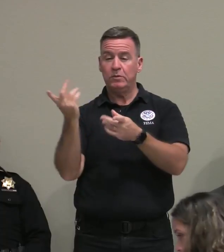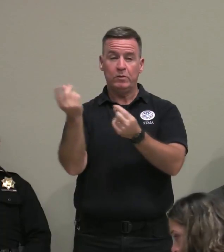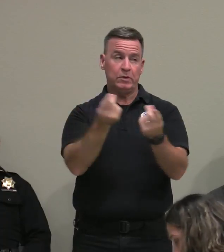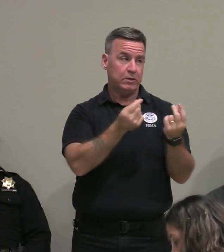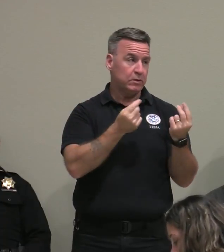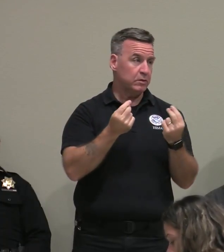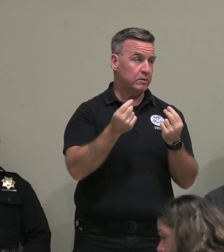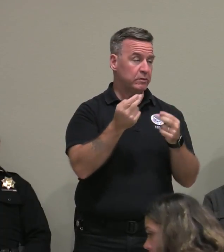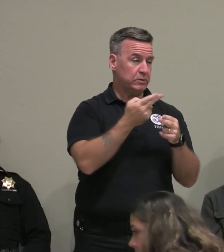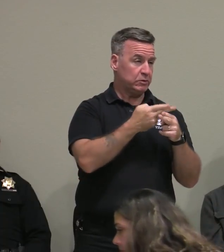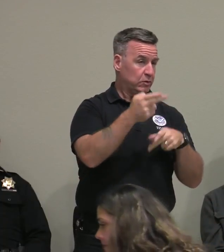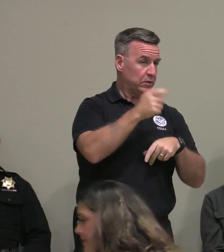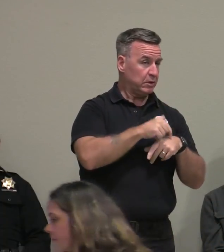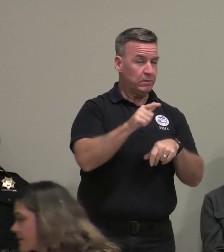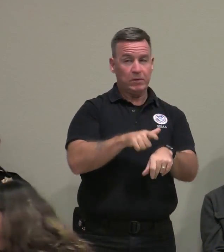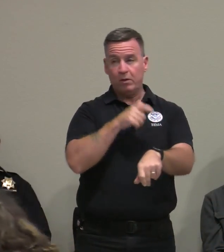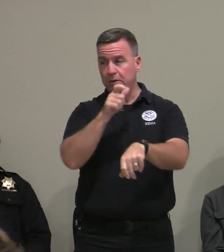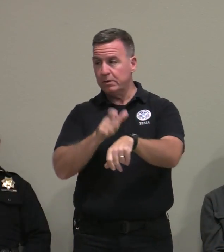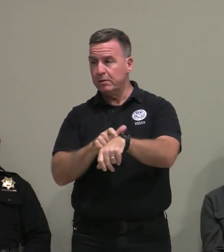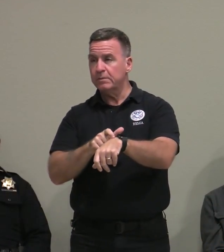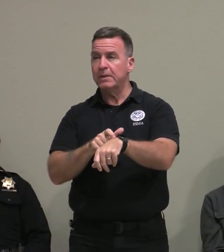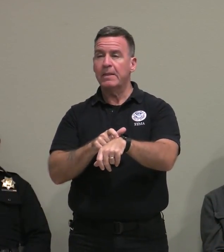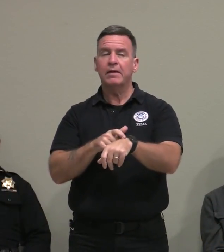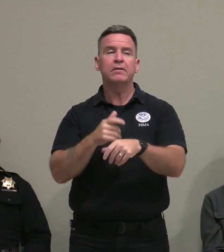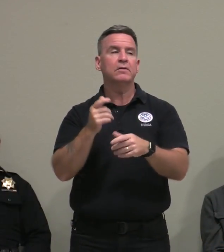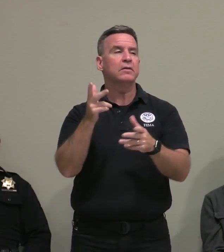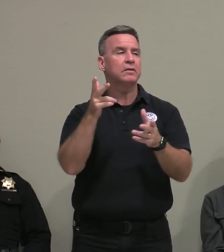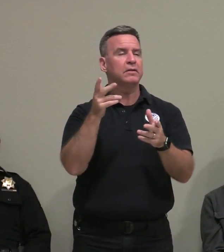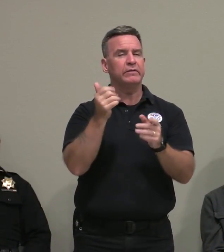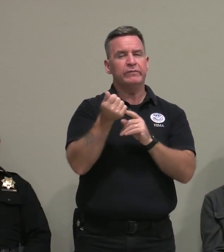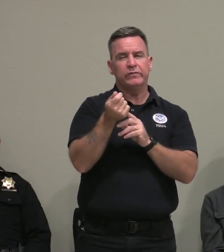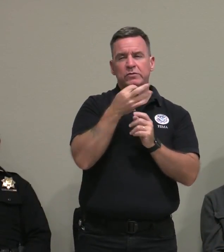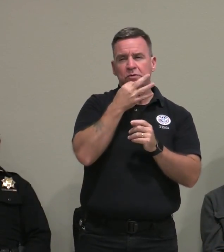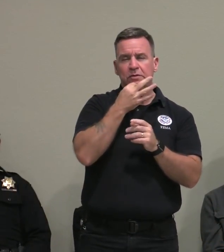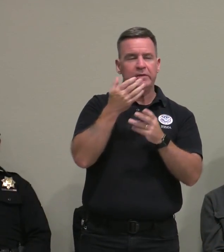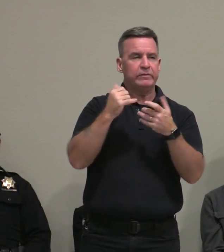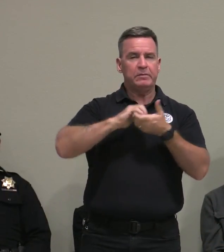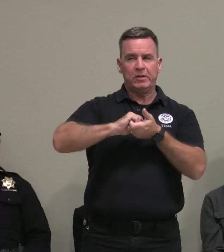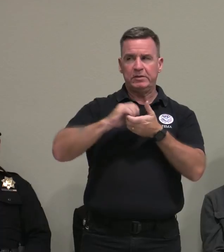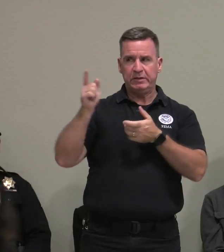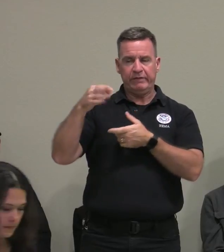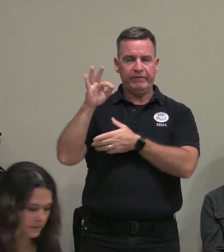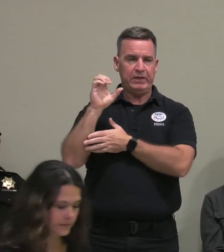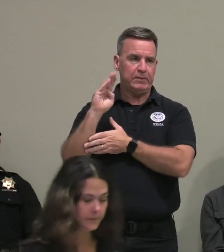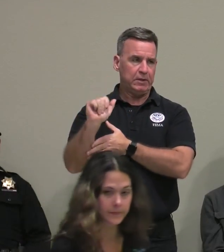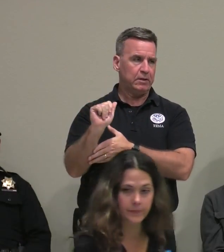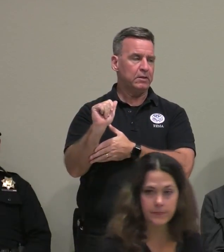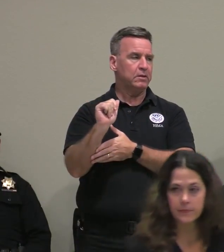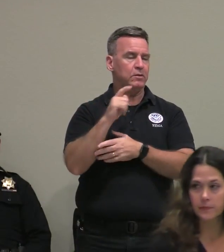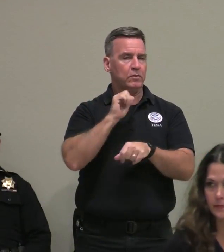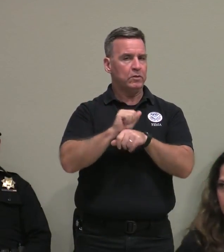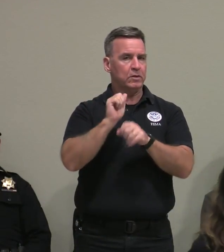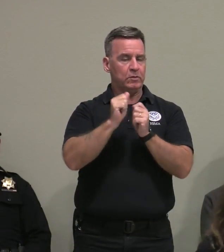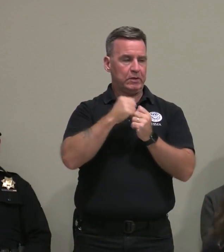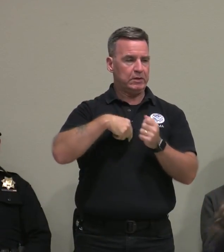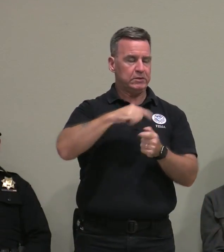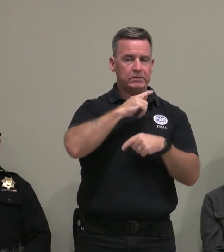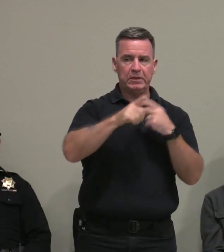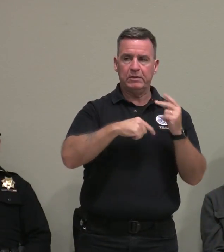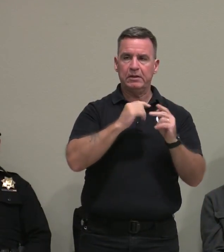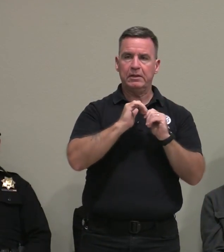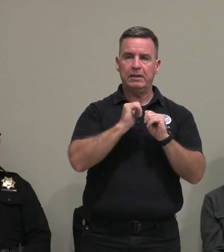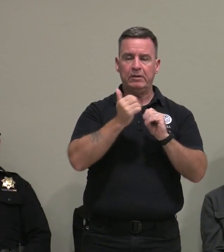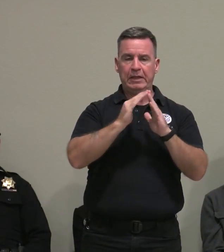do in the short run, in the long run. And you'll hear in a little bit from our partners at FEMA who are working with us on